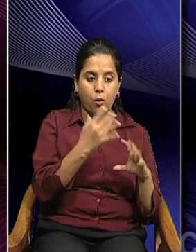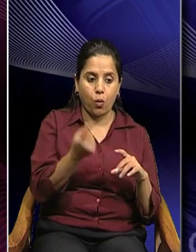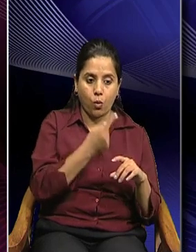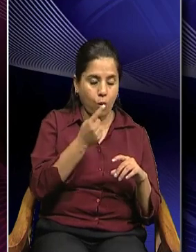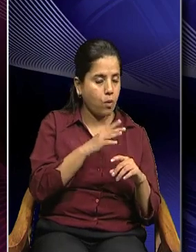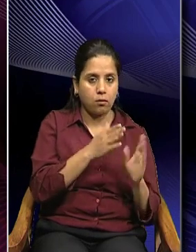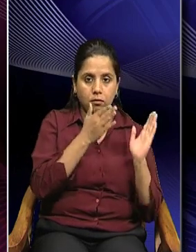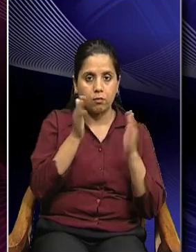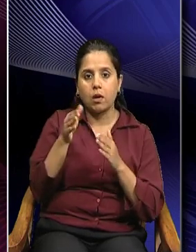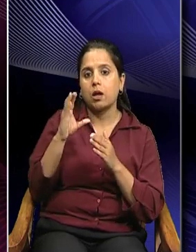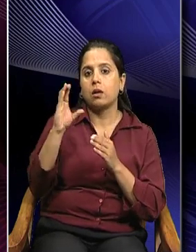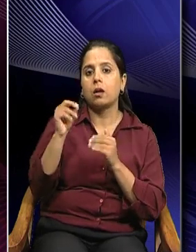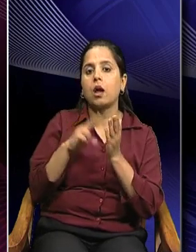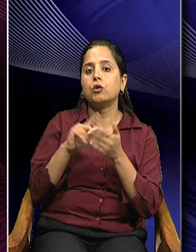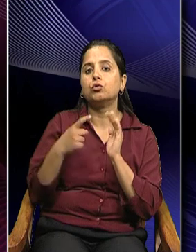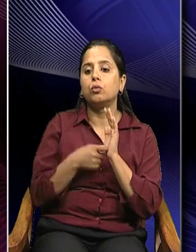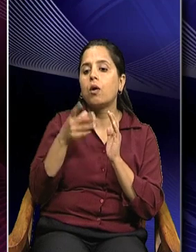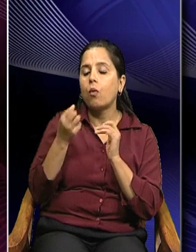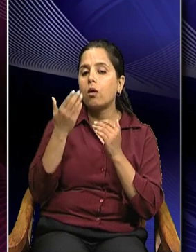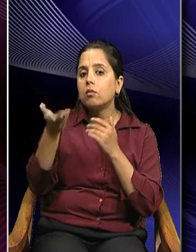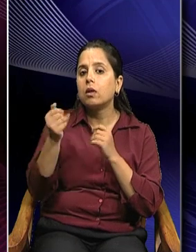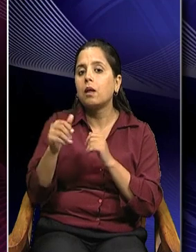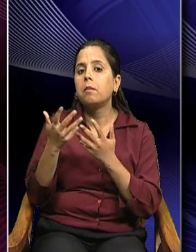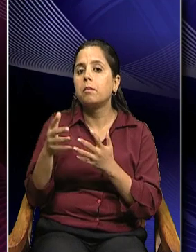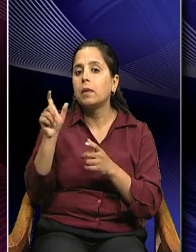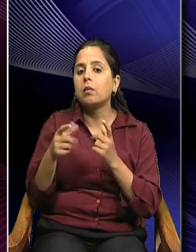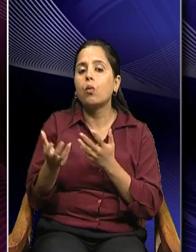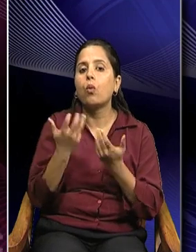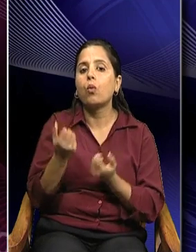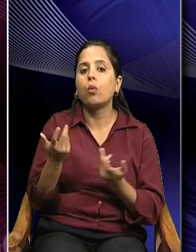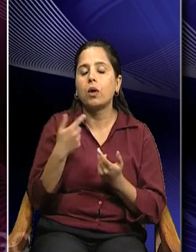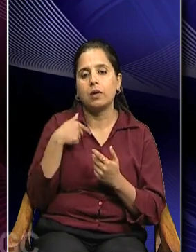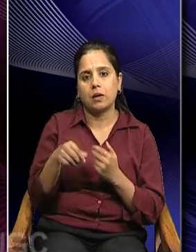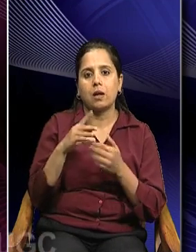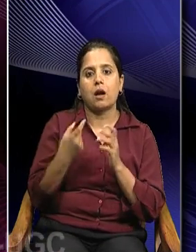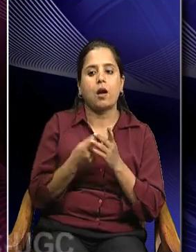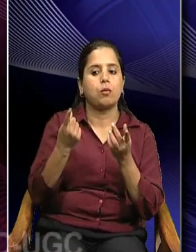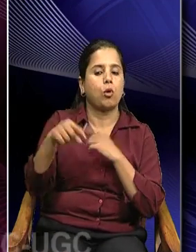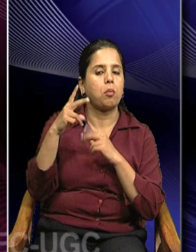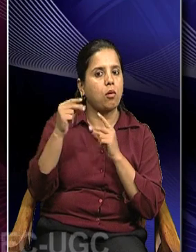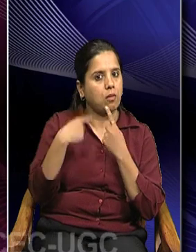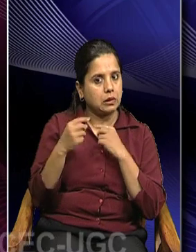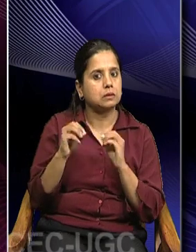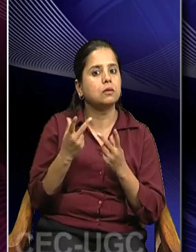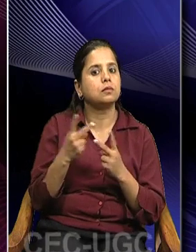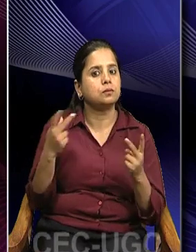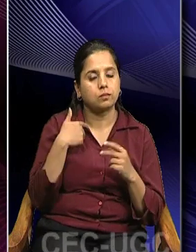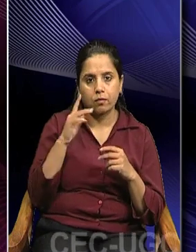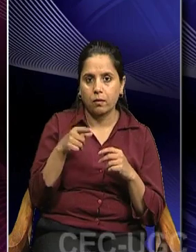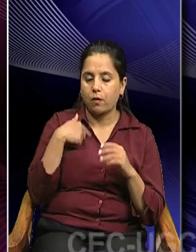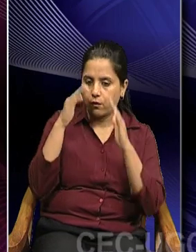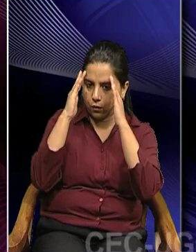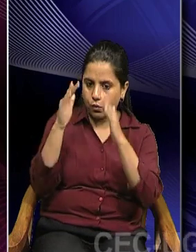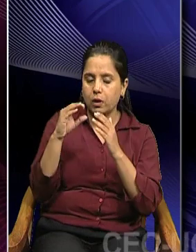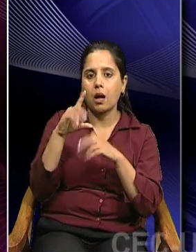orientation to consumer orientation. We started talking about the customer's need, we started talking about having focus